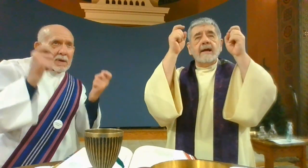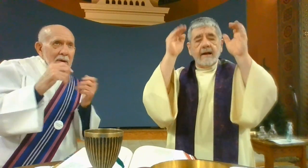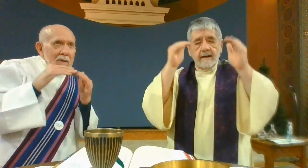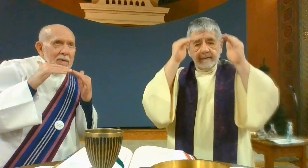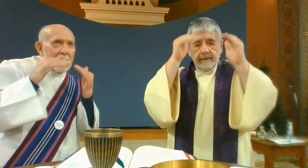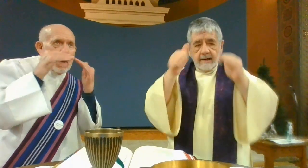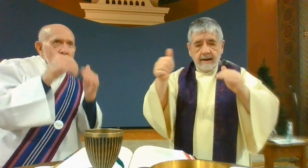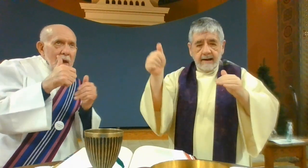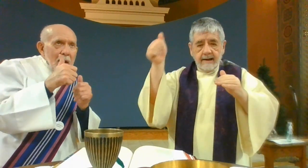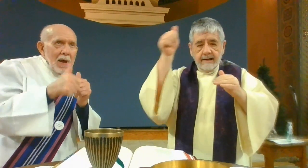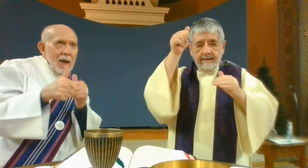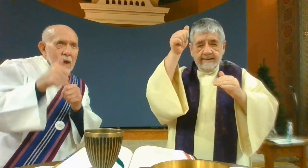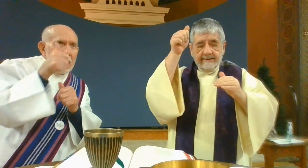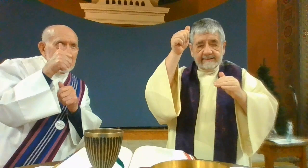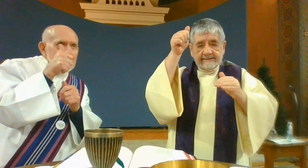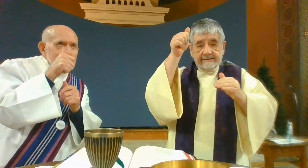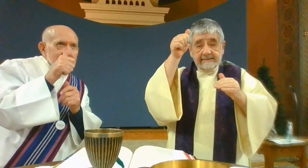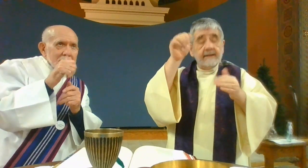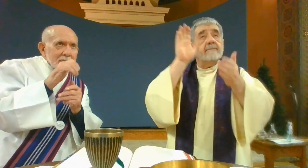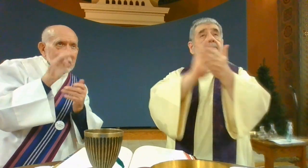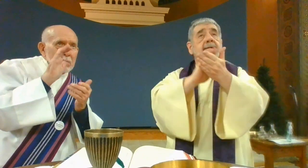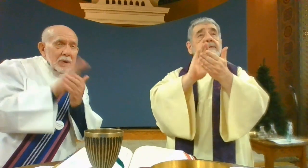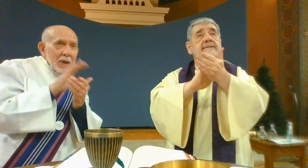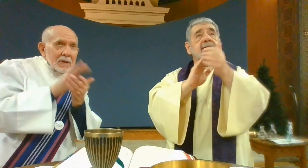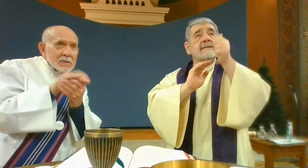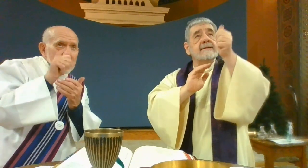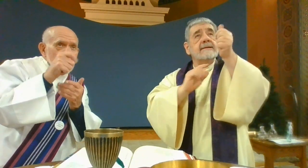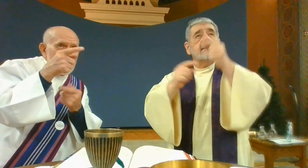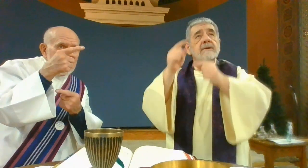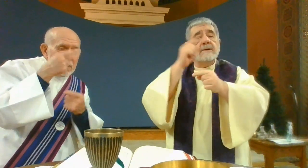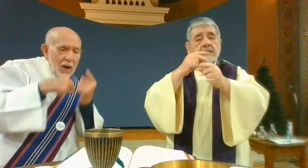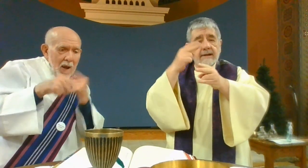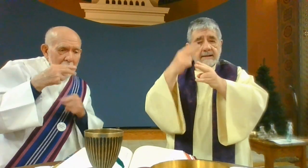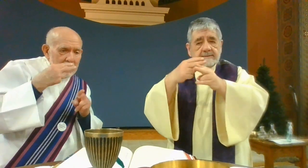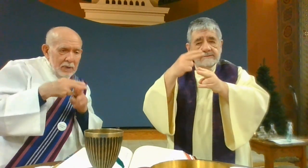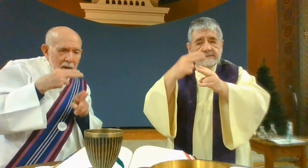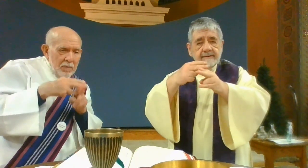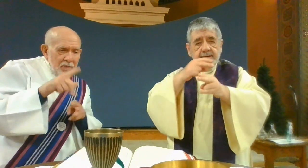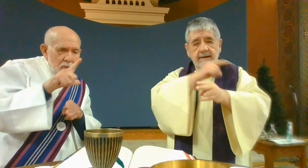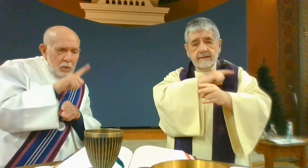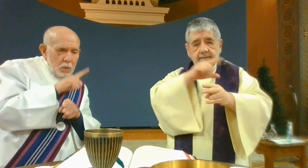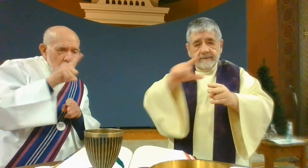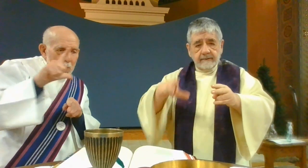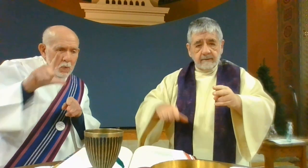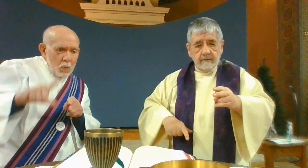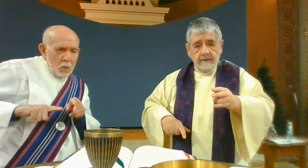Hosanna in the highest. Blessed is he who comes in the name of the Lord.